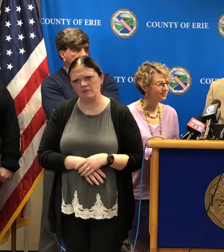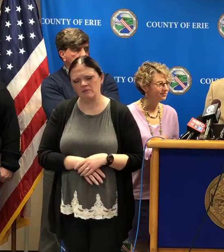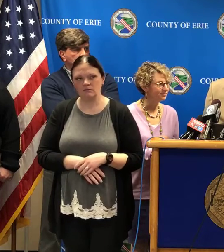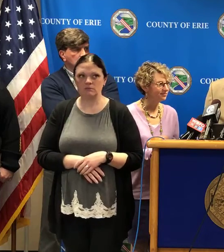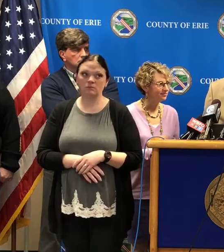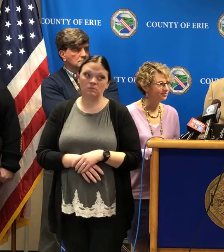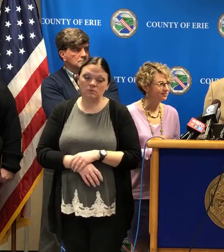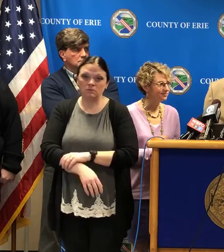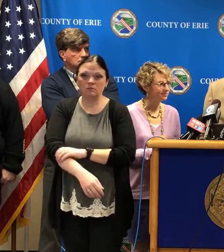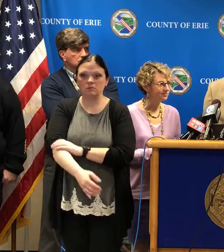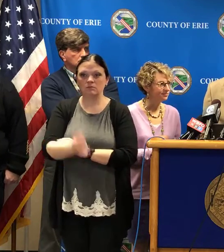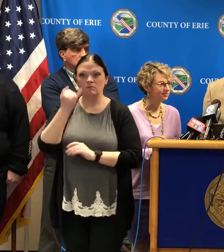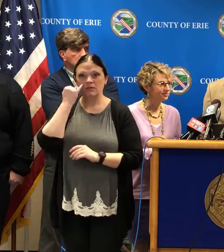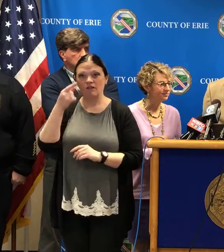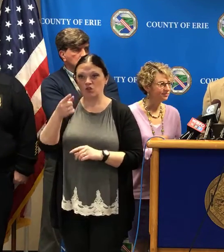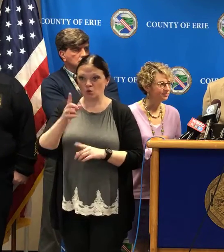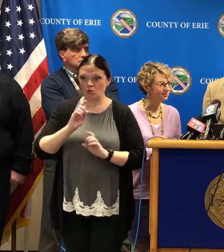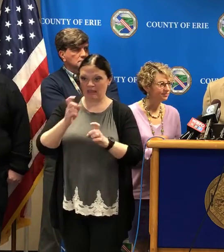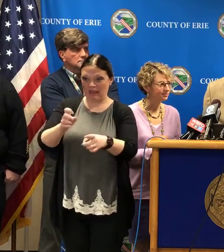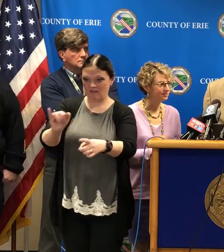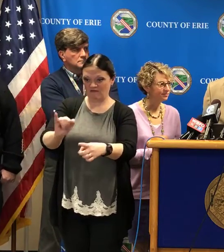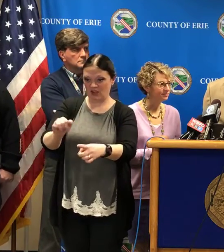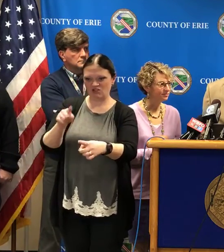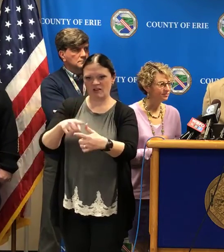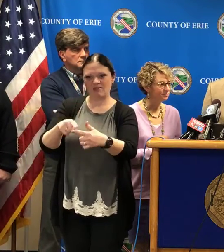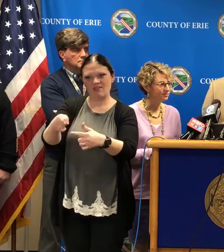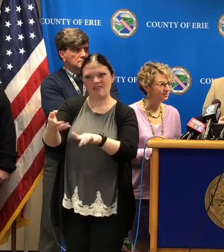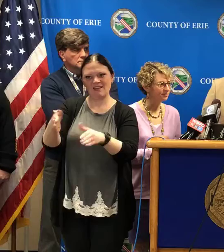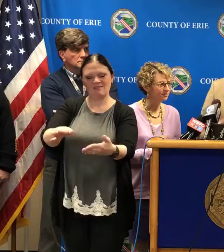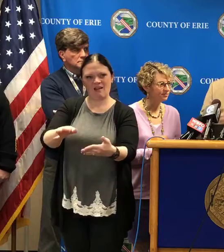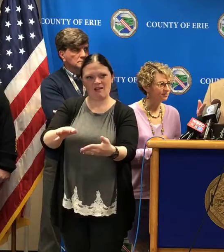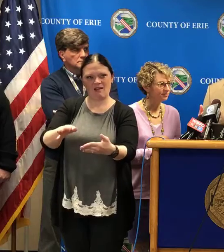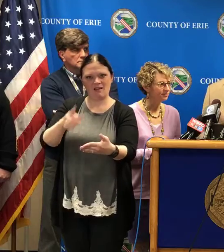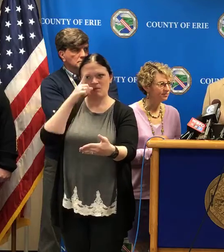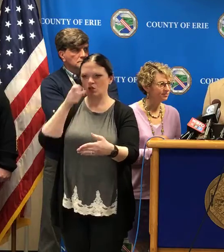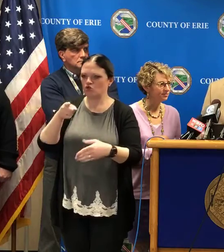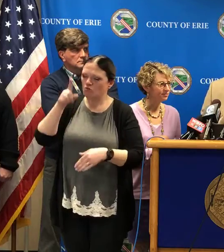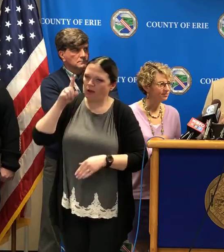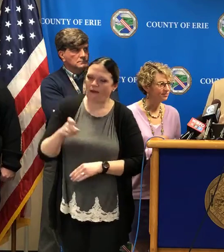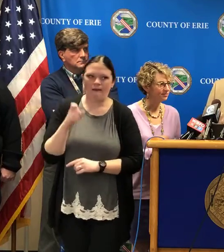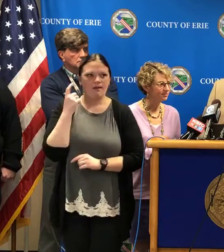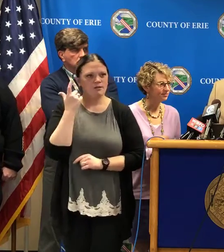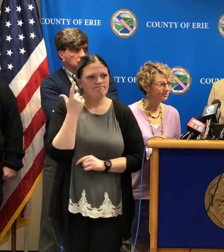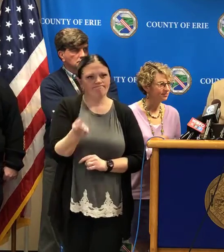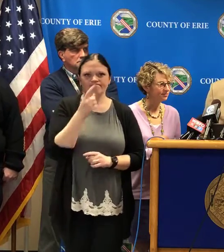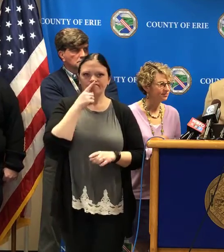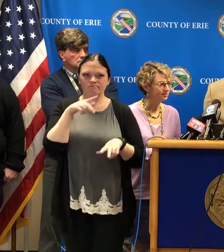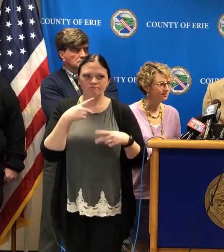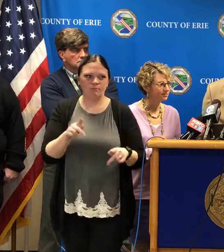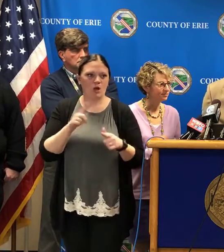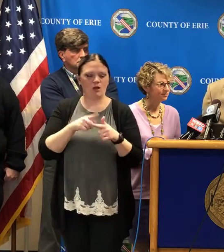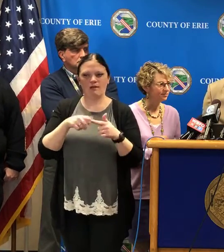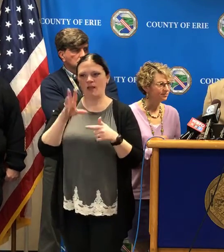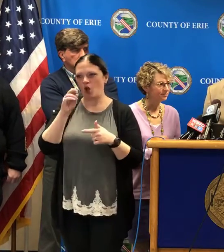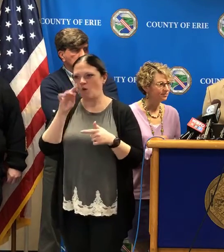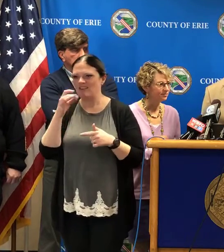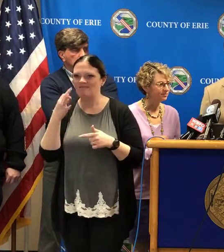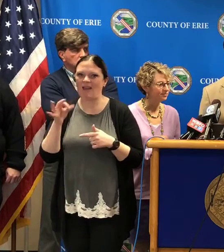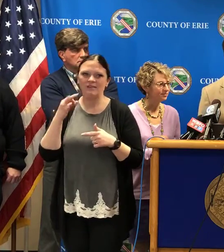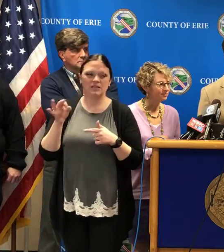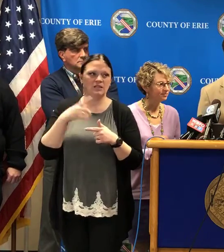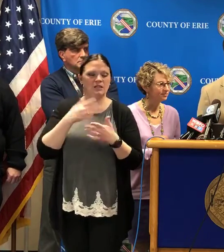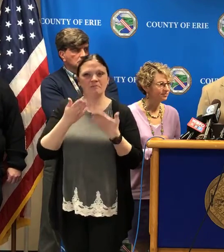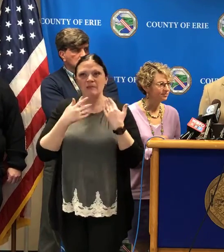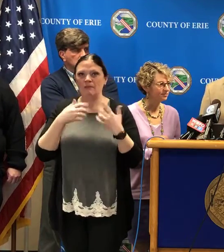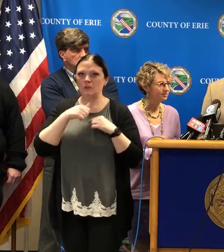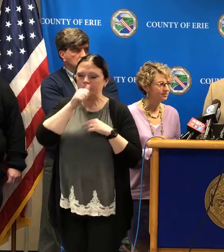if you infected someone else and they died because of it, because you had to go out and go to that party, and then you came down with COVID-19, and maybe you got through it